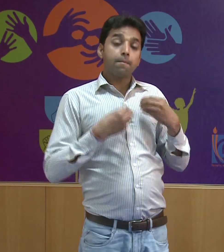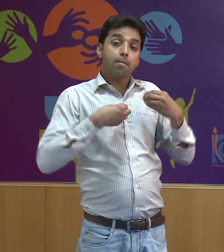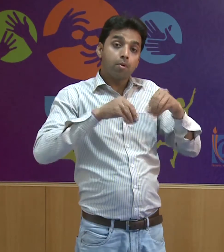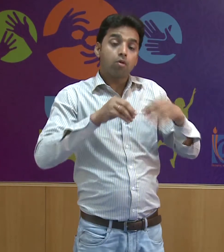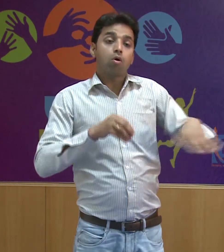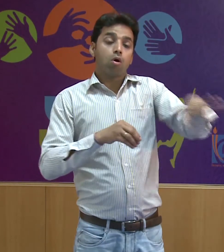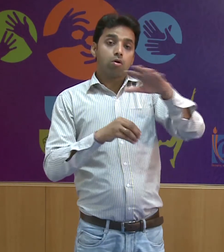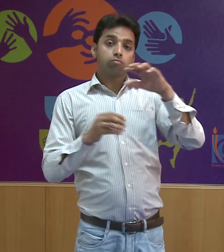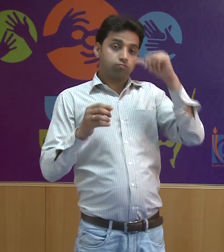country?